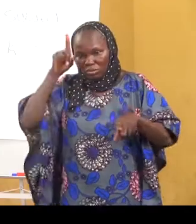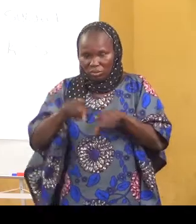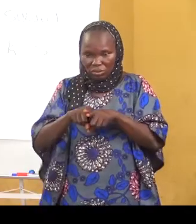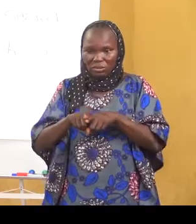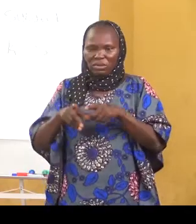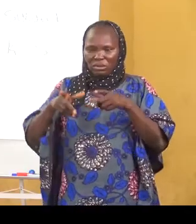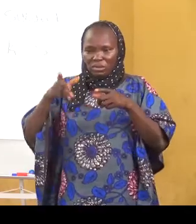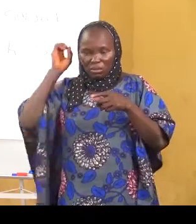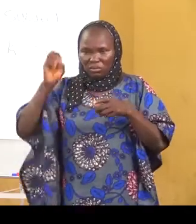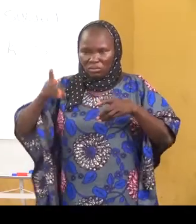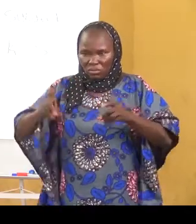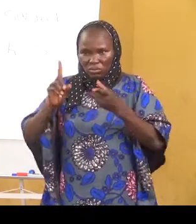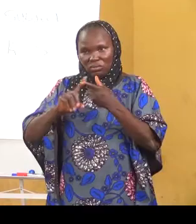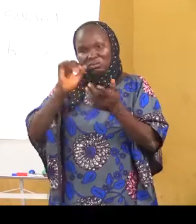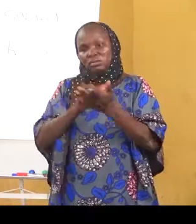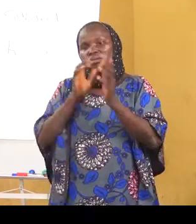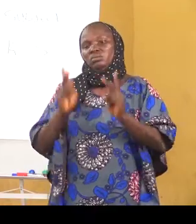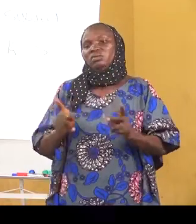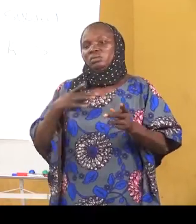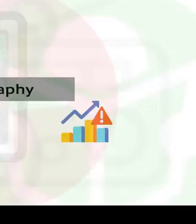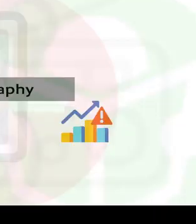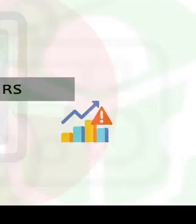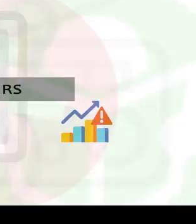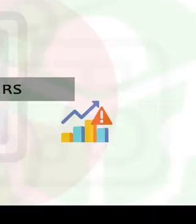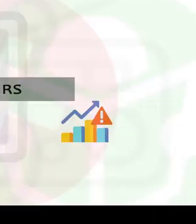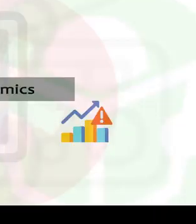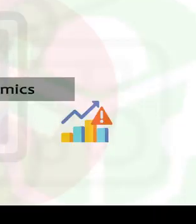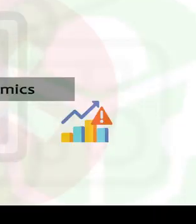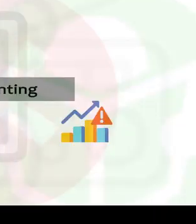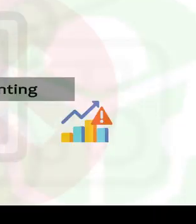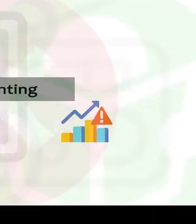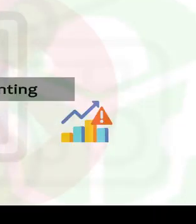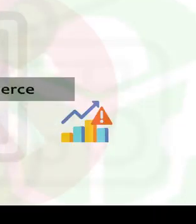slave as a brother in the Lord.